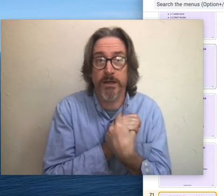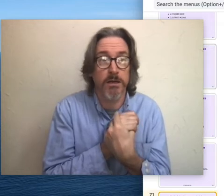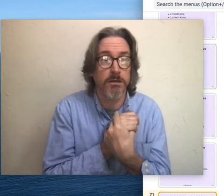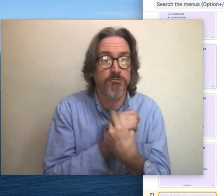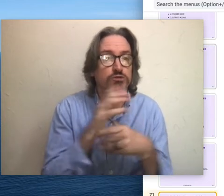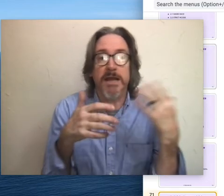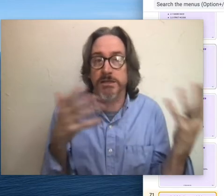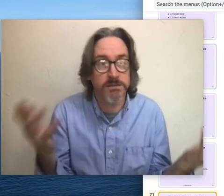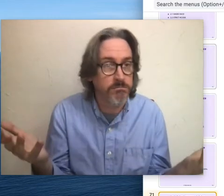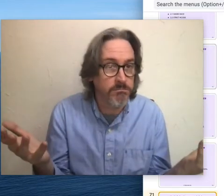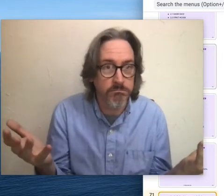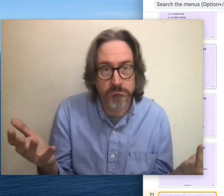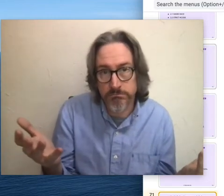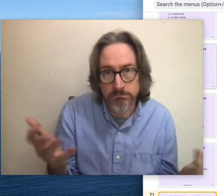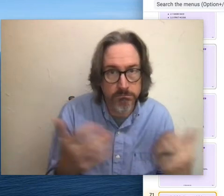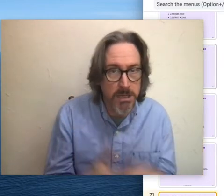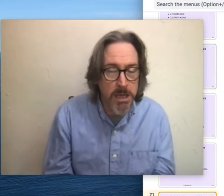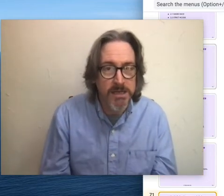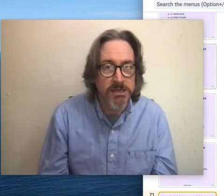like trends.